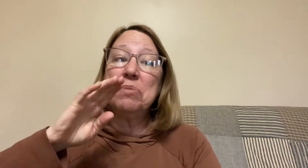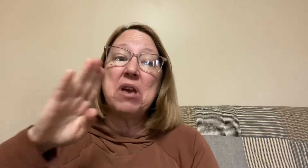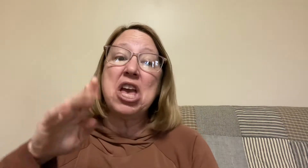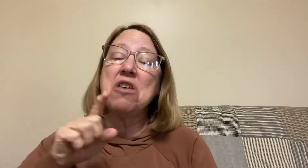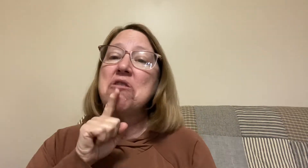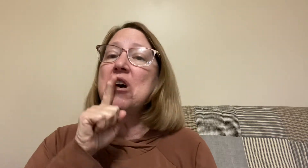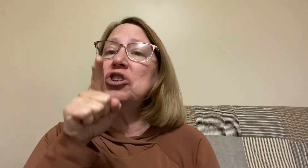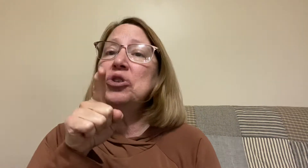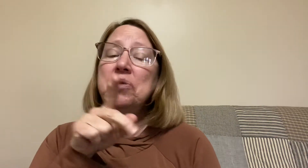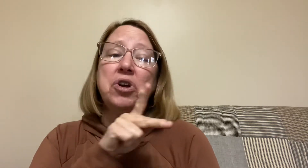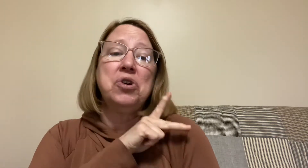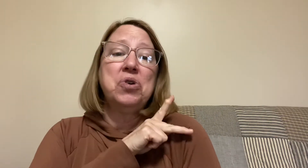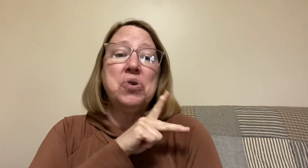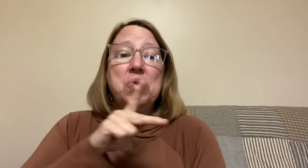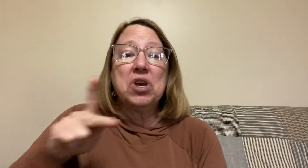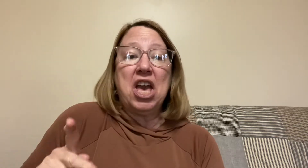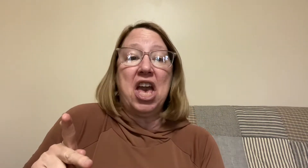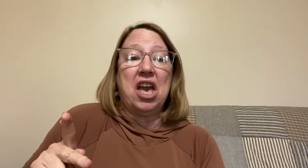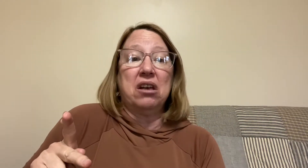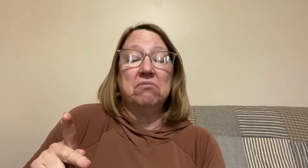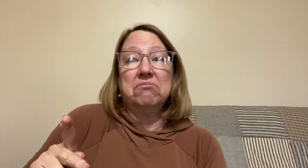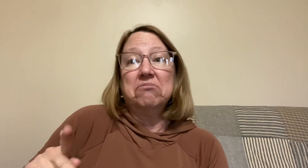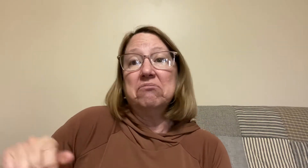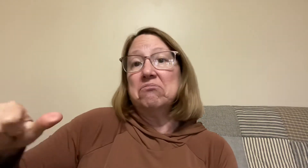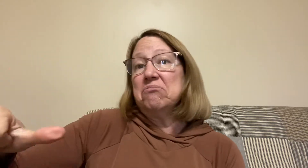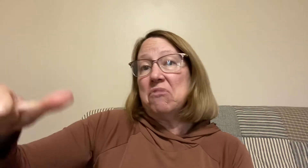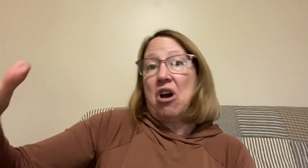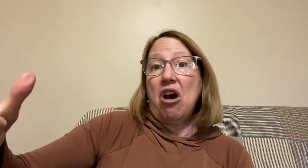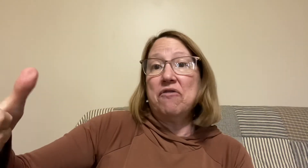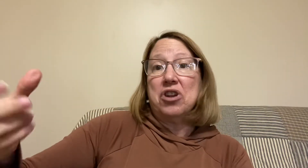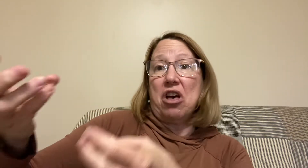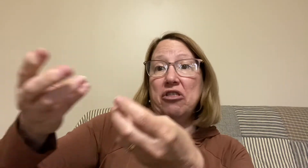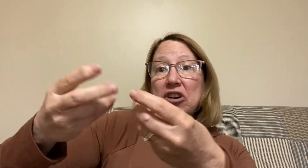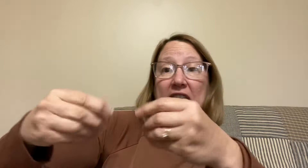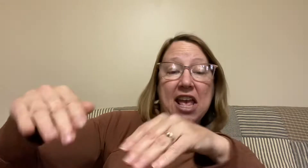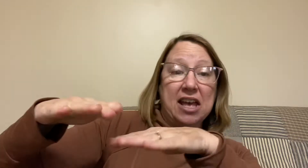be the true king of another land.